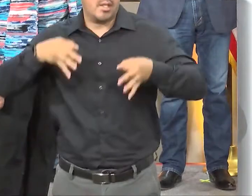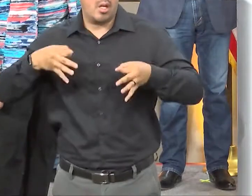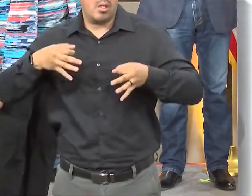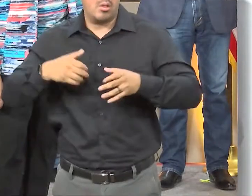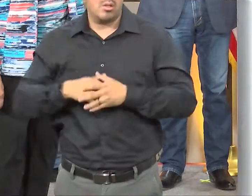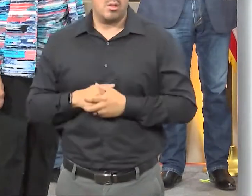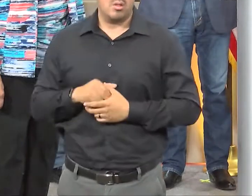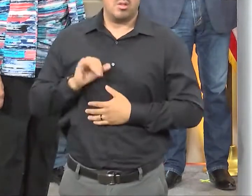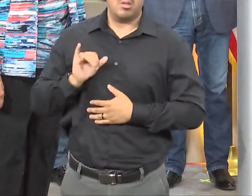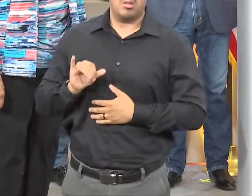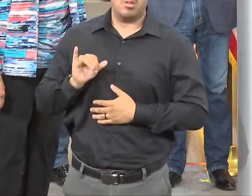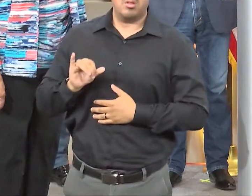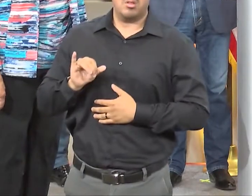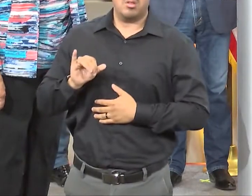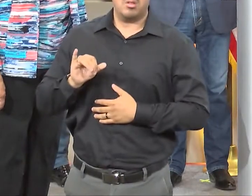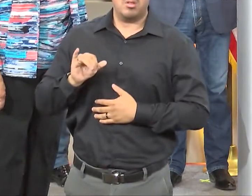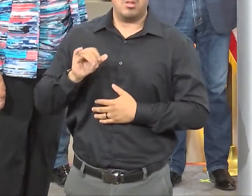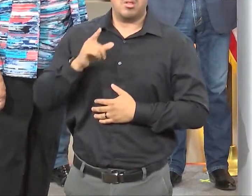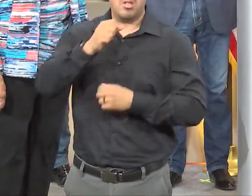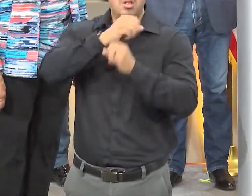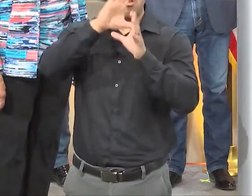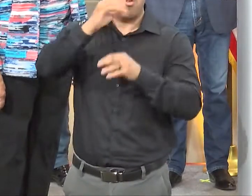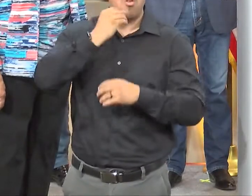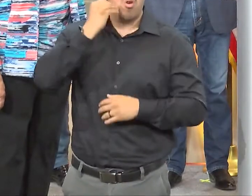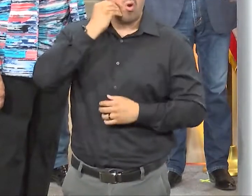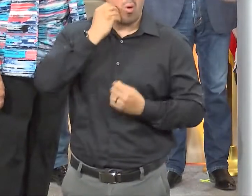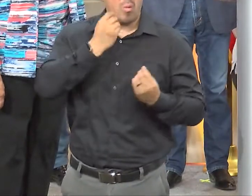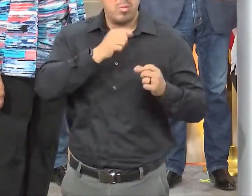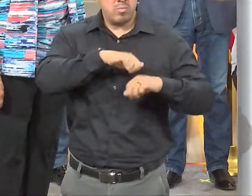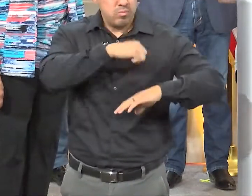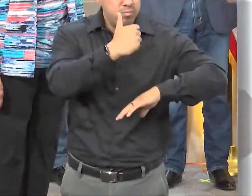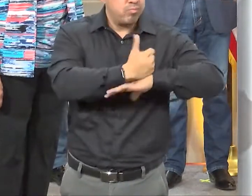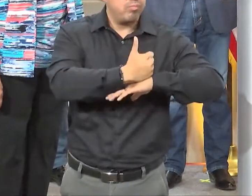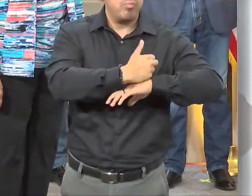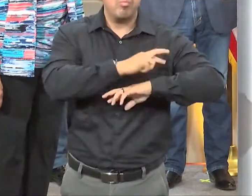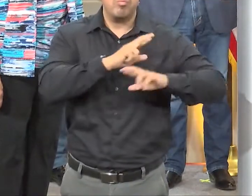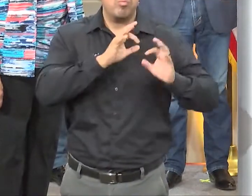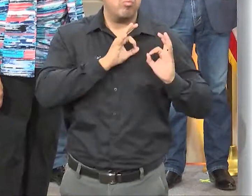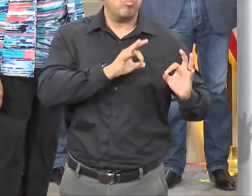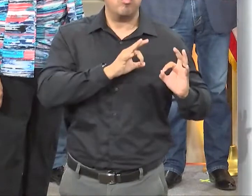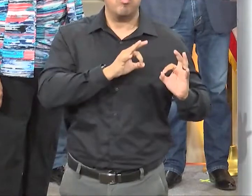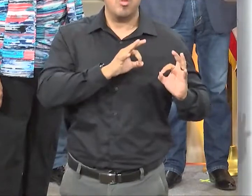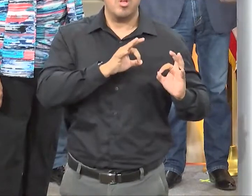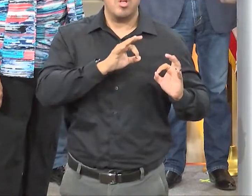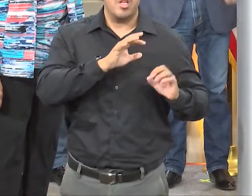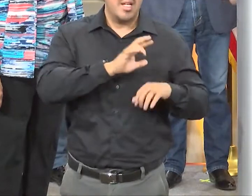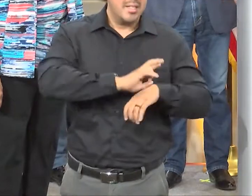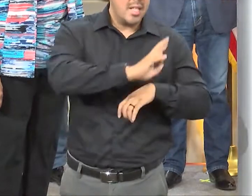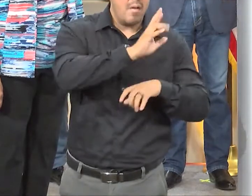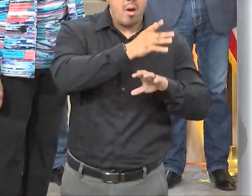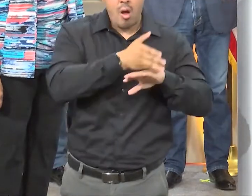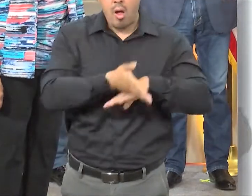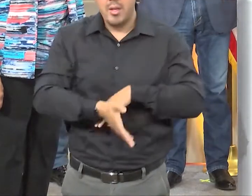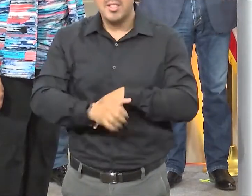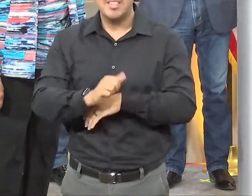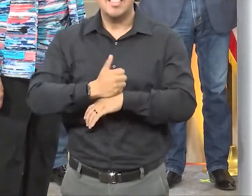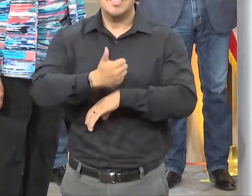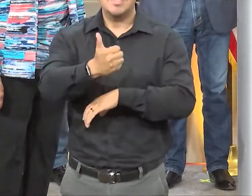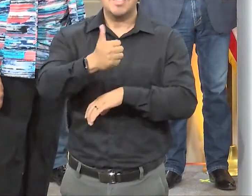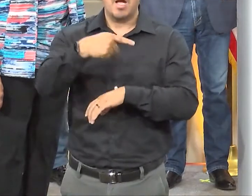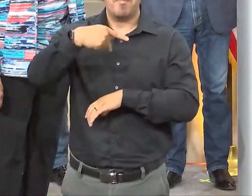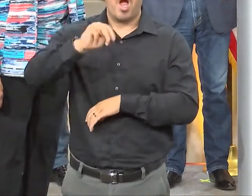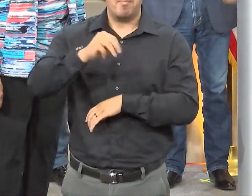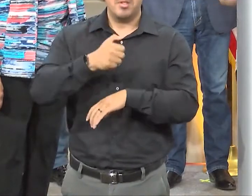Can you imagine having a home built on pier and beam, and for an entire day from 7 until after 10